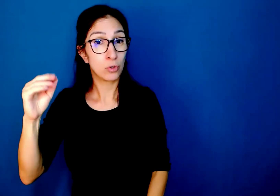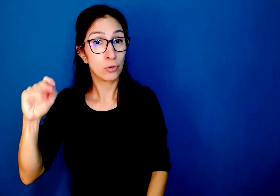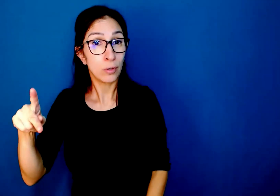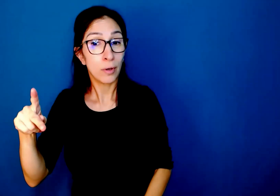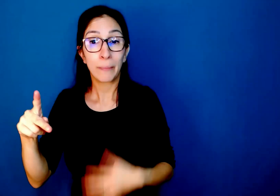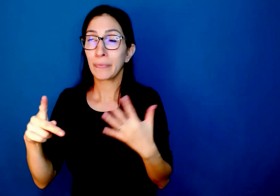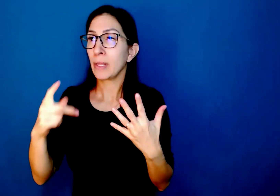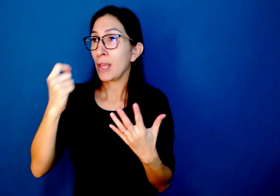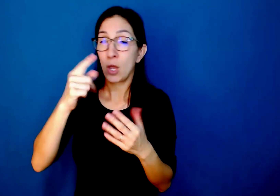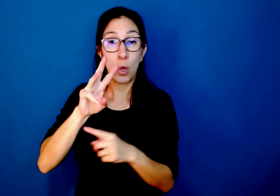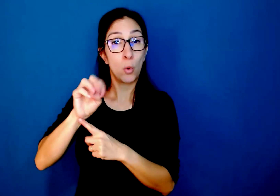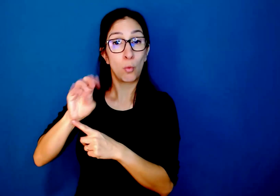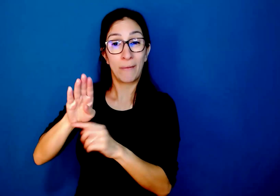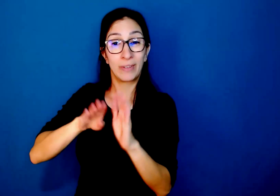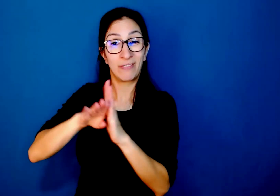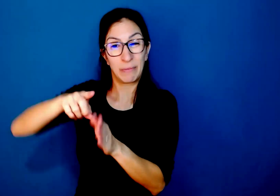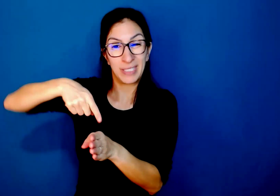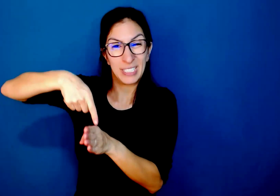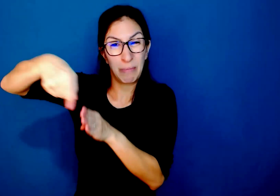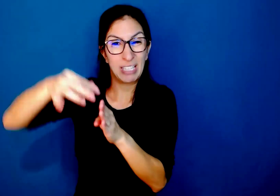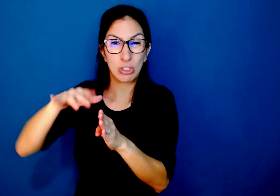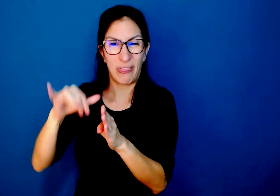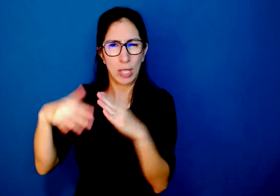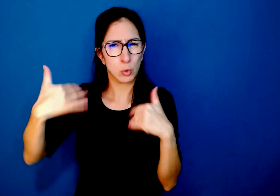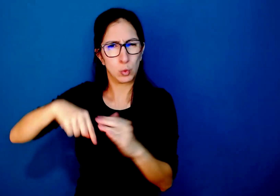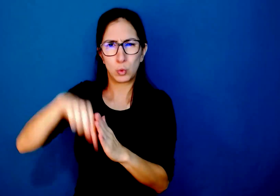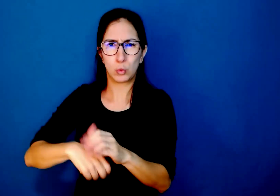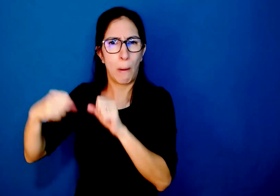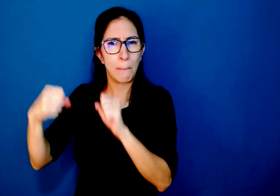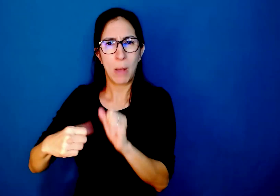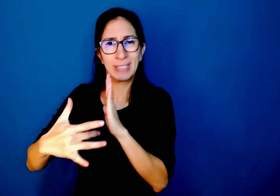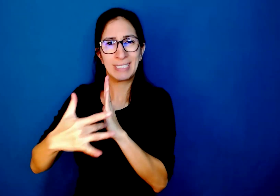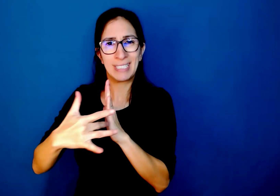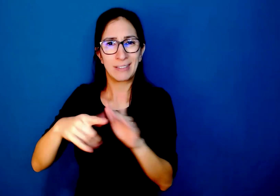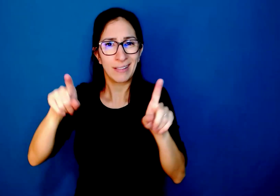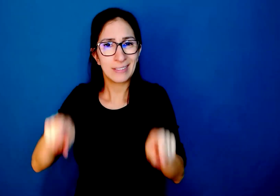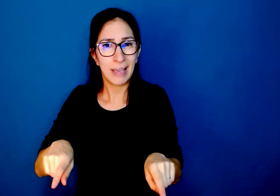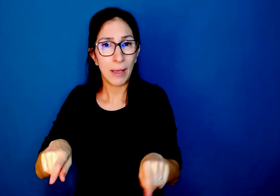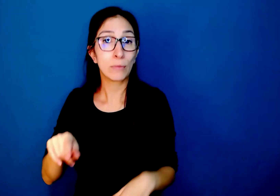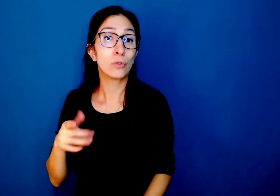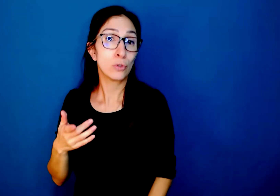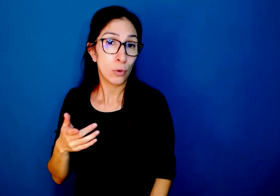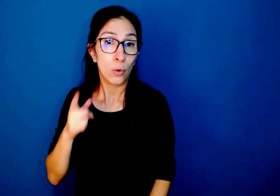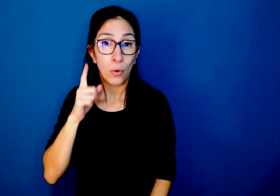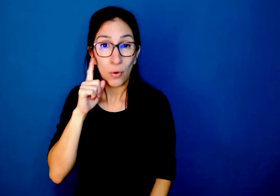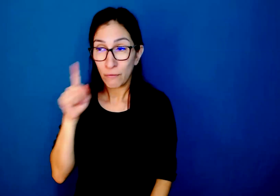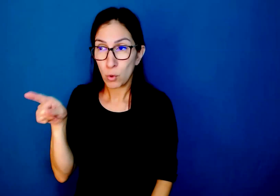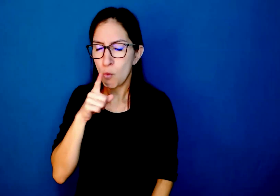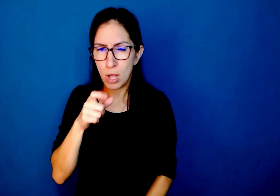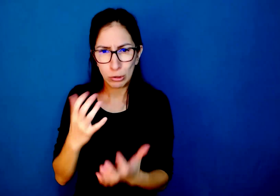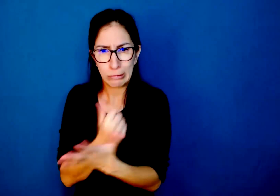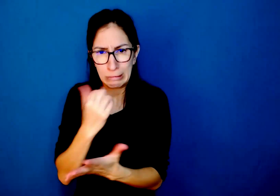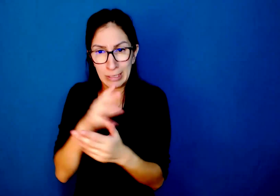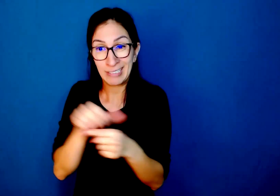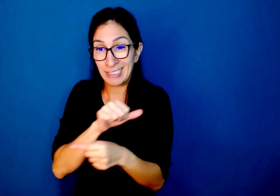accessibility specialist one is a very technical exam. And so if you, want to really get up on your HTML and your ARIA.